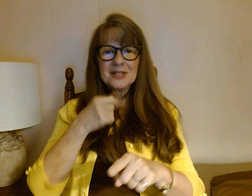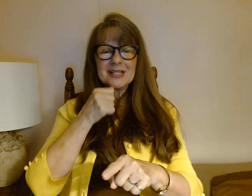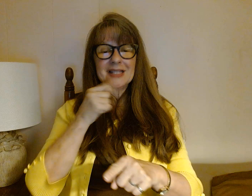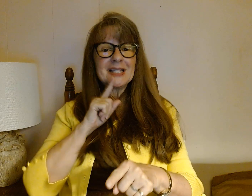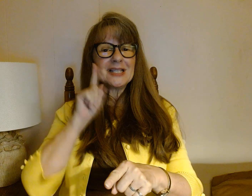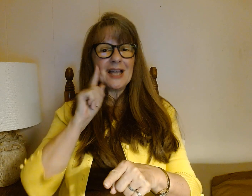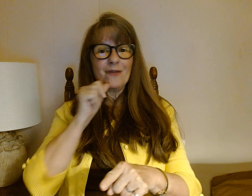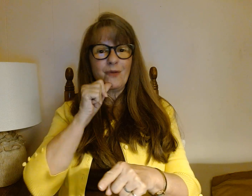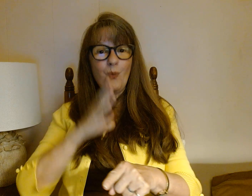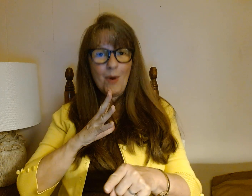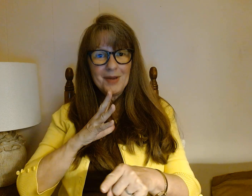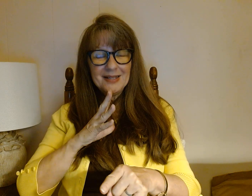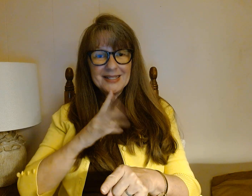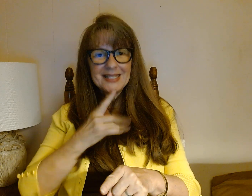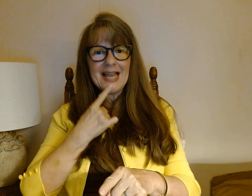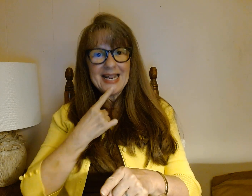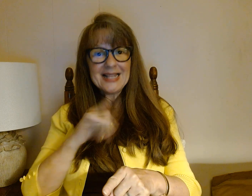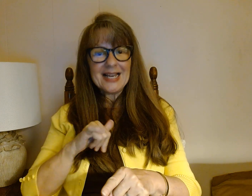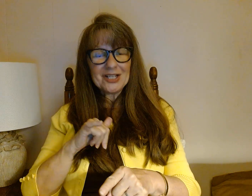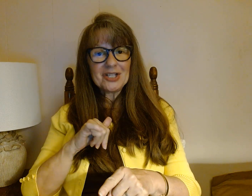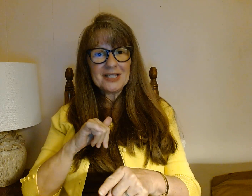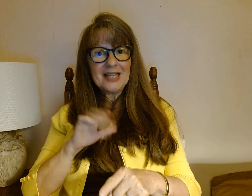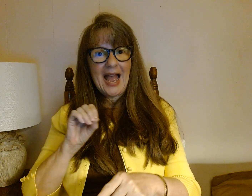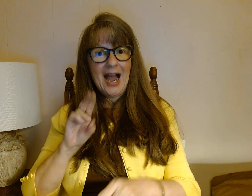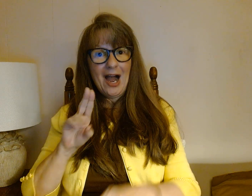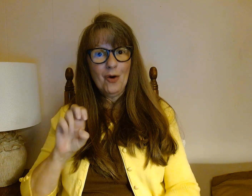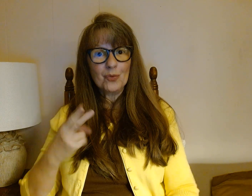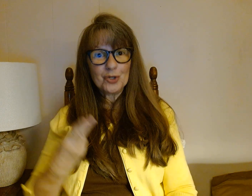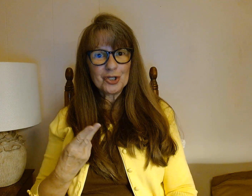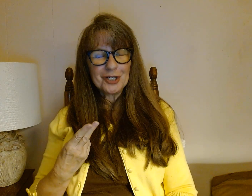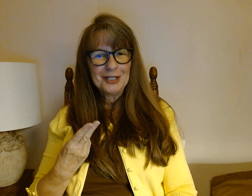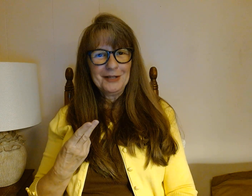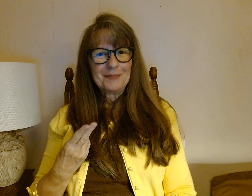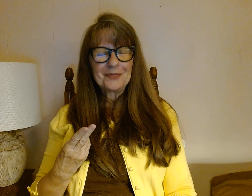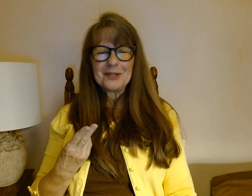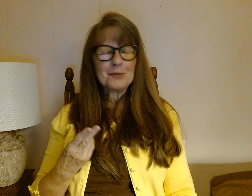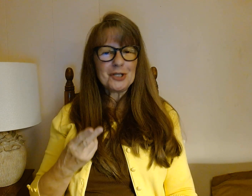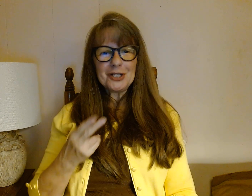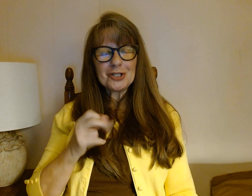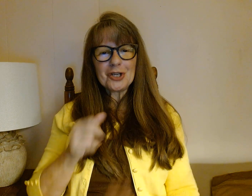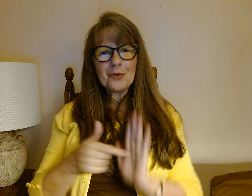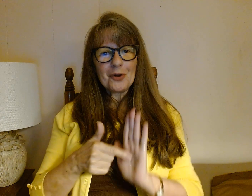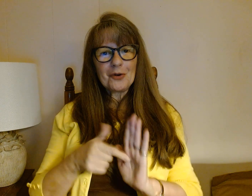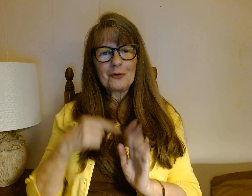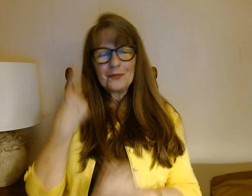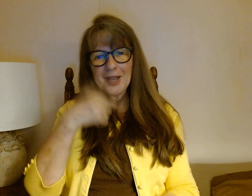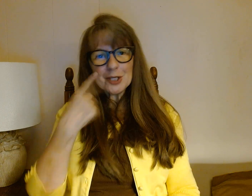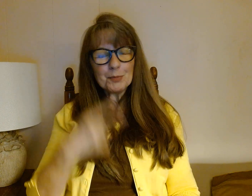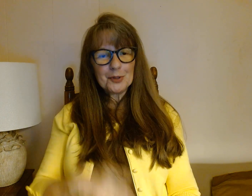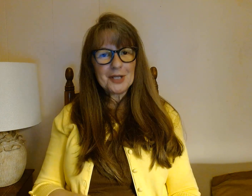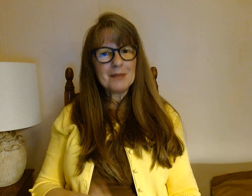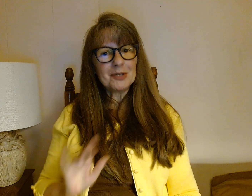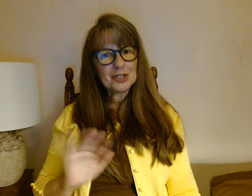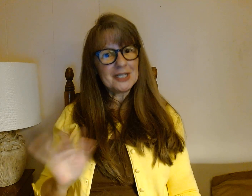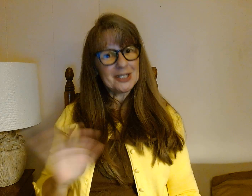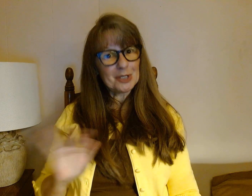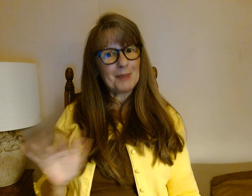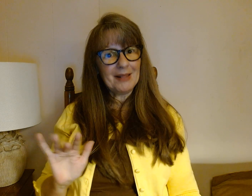the deaf woman saying that, ouch. But she didn't show it on her face per se, but she did spell it. So